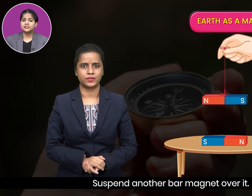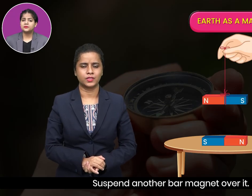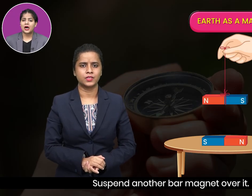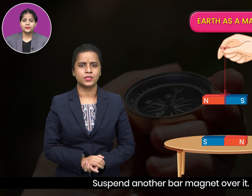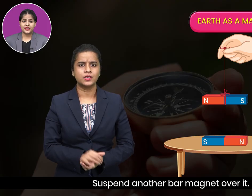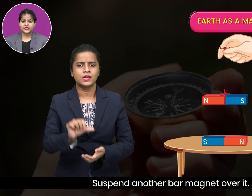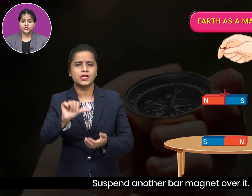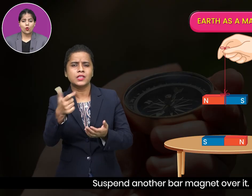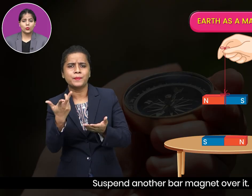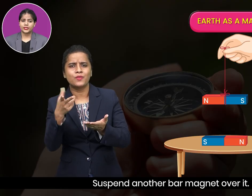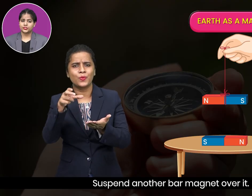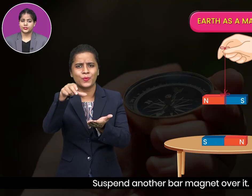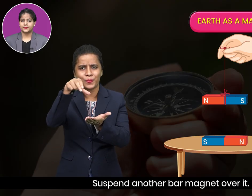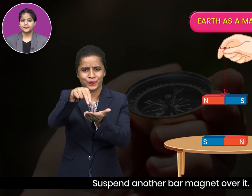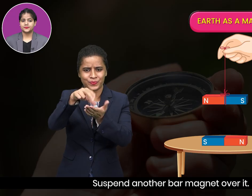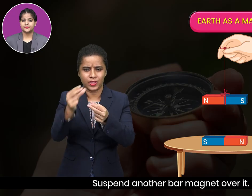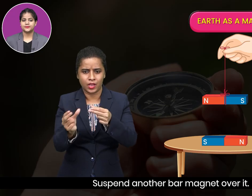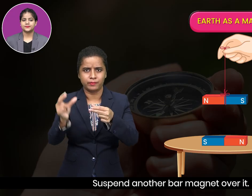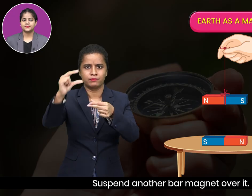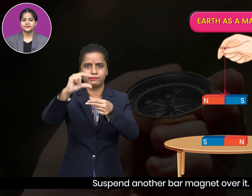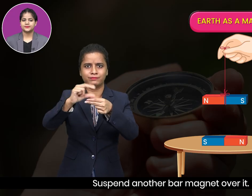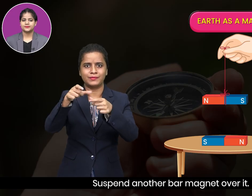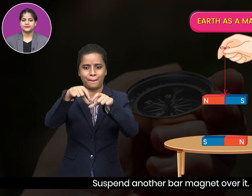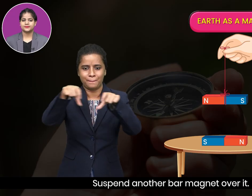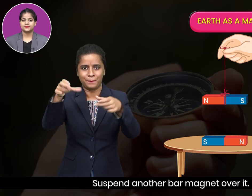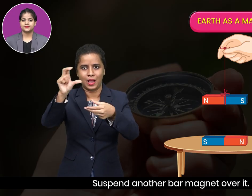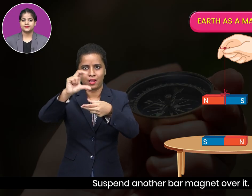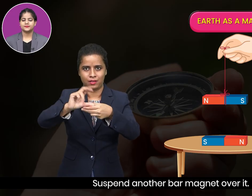Suspend another bar magnet over it.